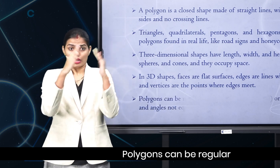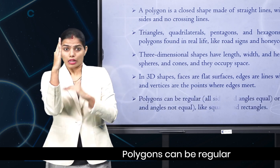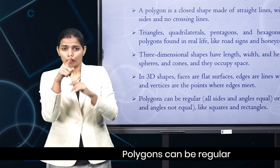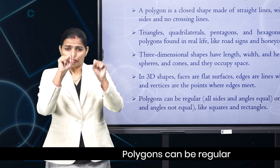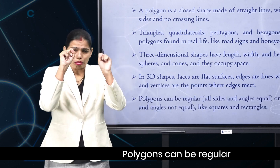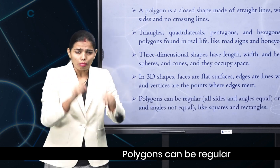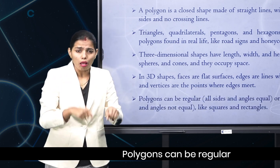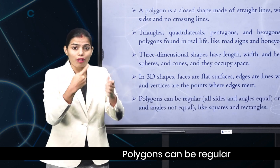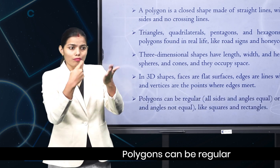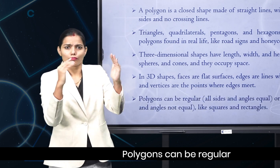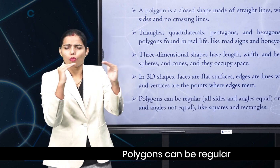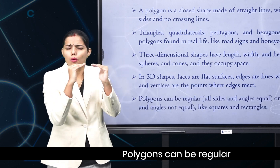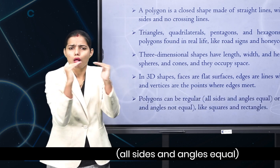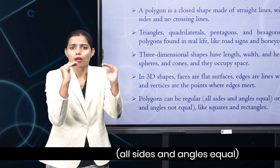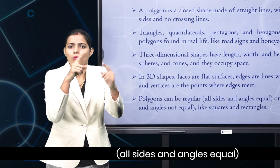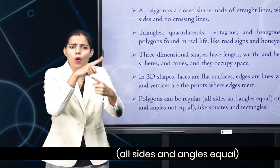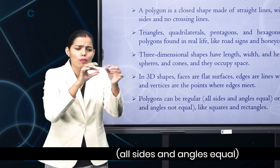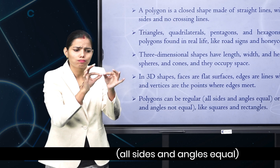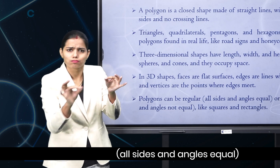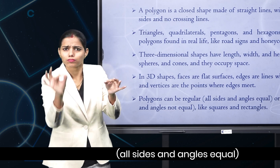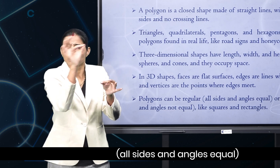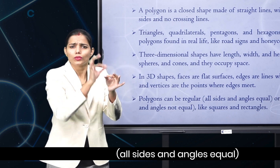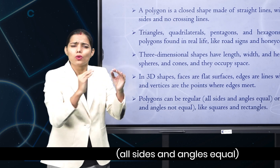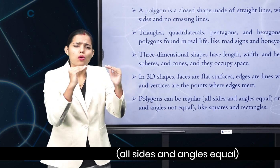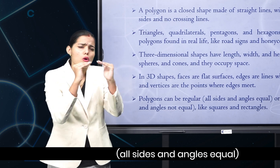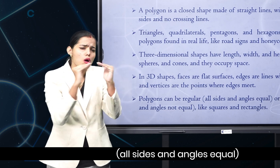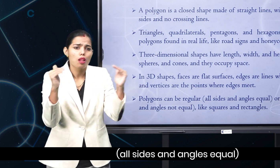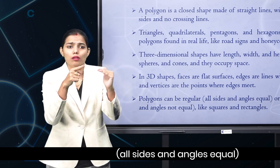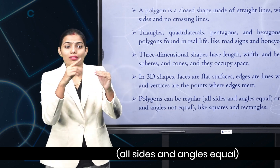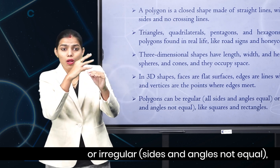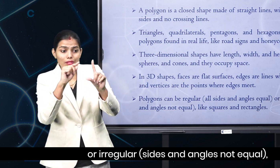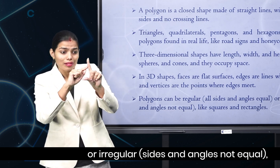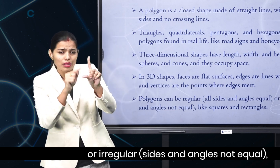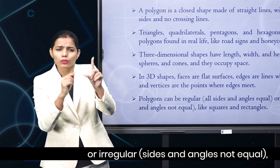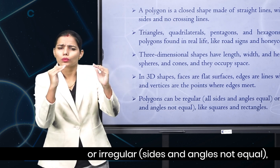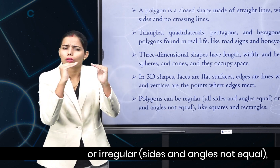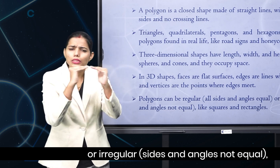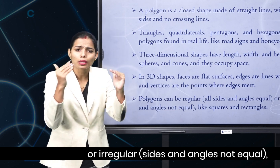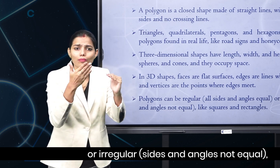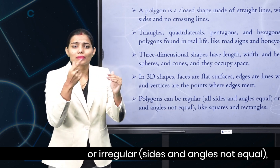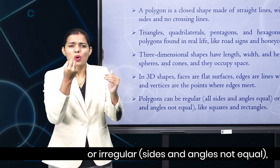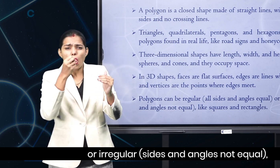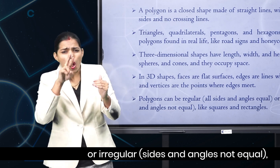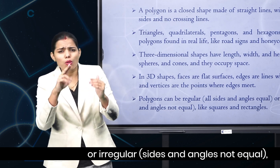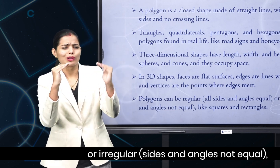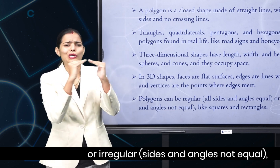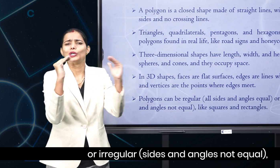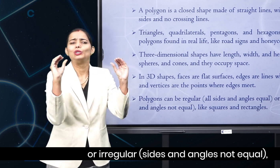Polygons can be regular, all sides and angles equal, or irregular, sides and angles